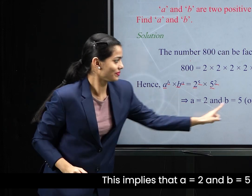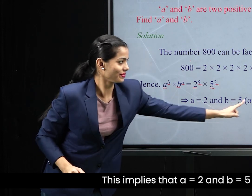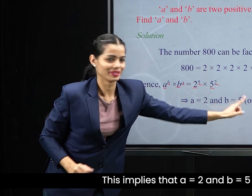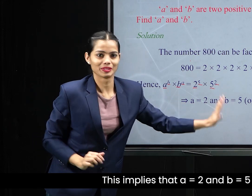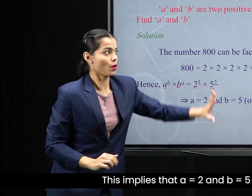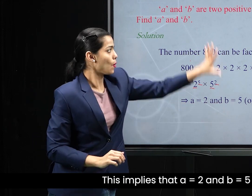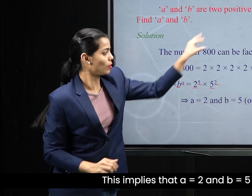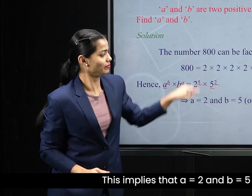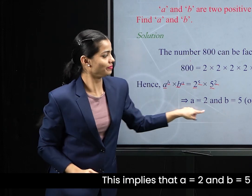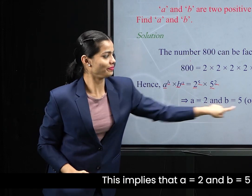2.